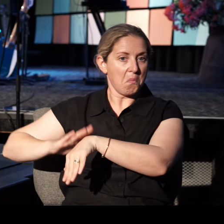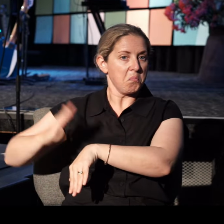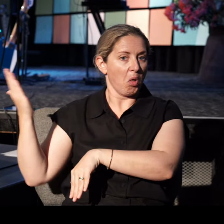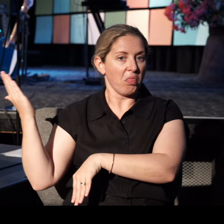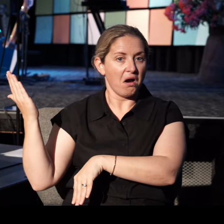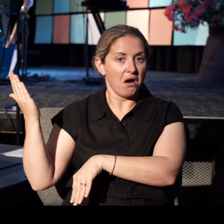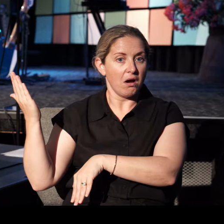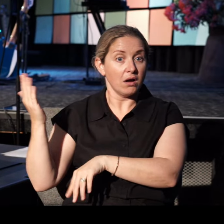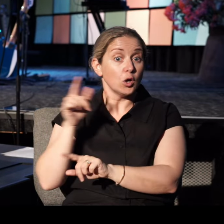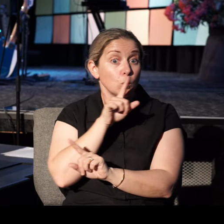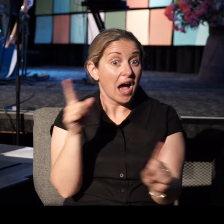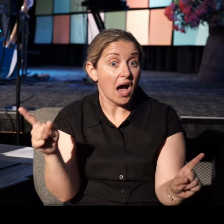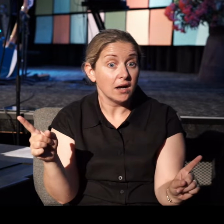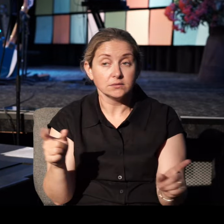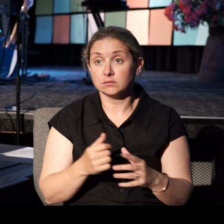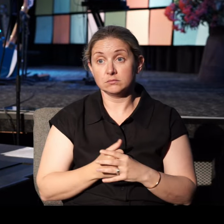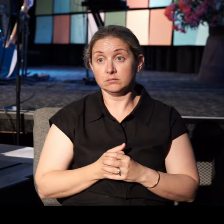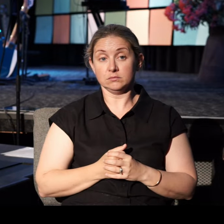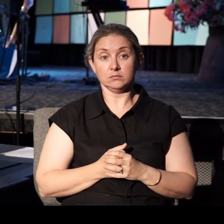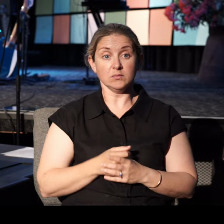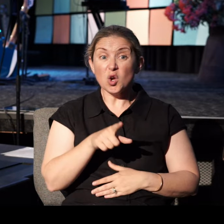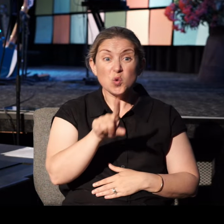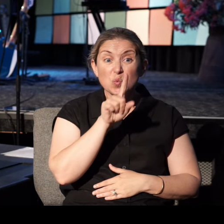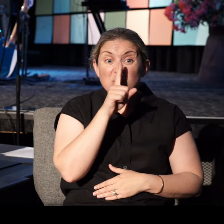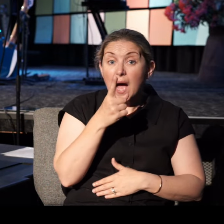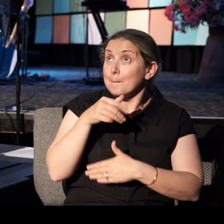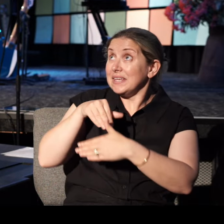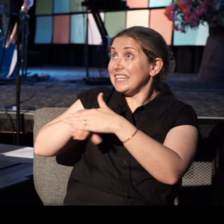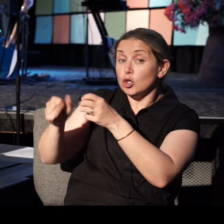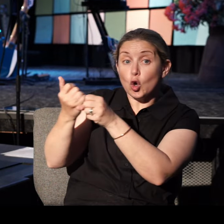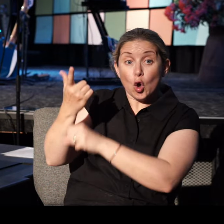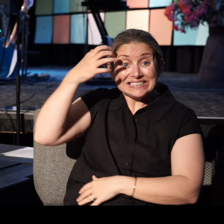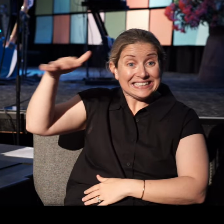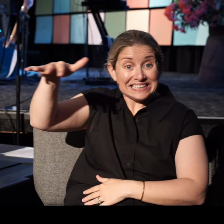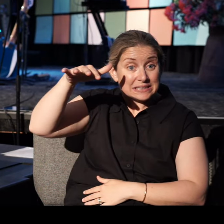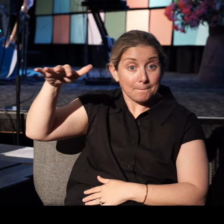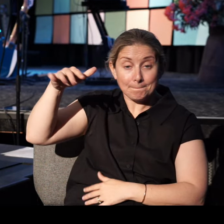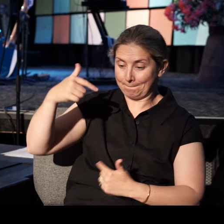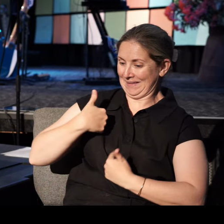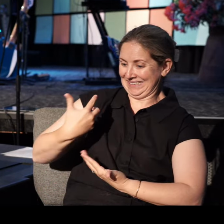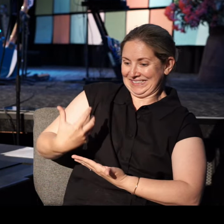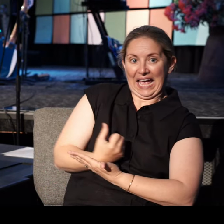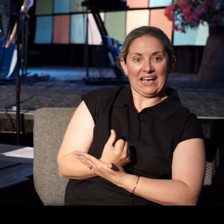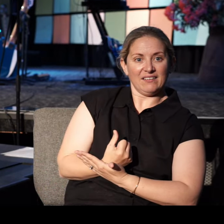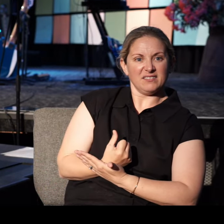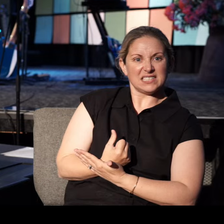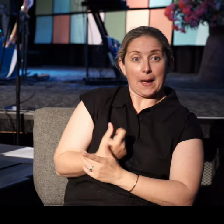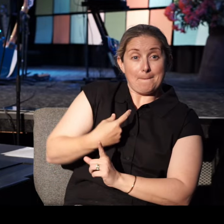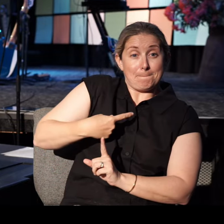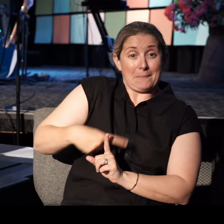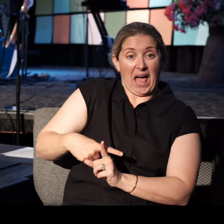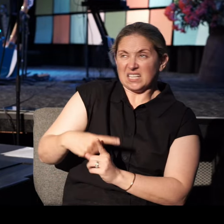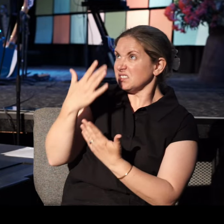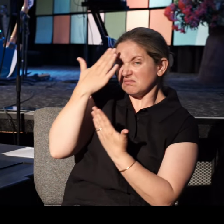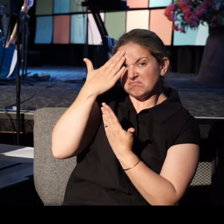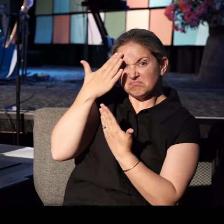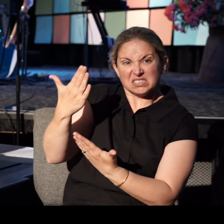You cannot be in the kingdom of God, saved, and be someone who disregards God's